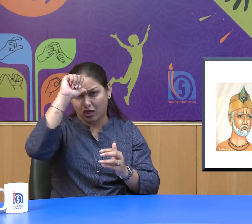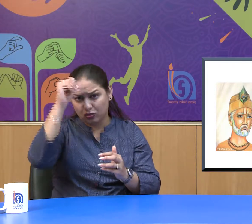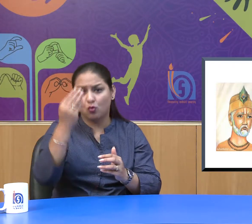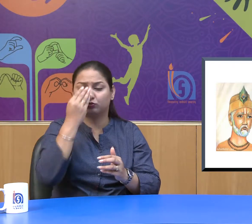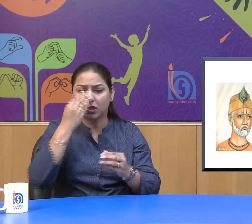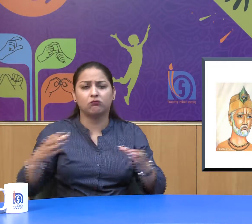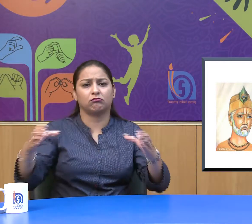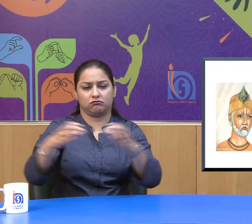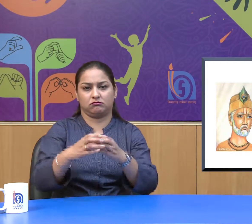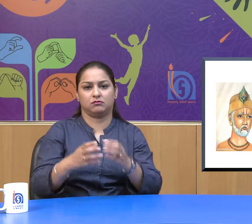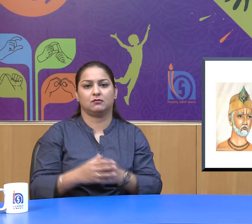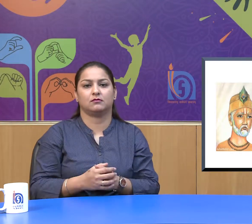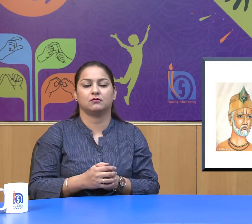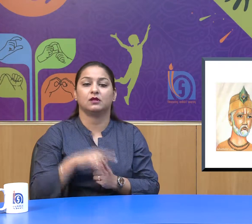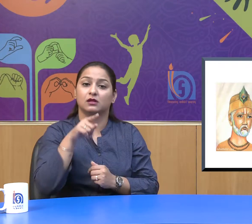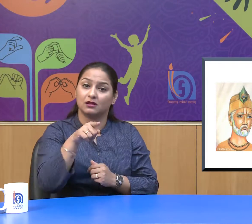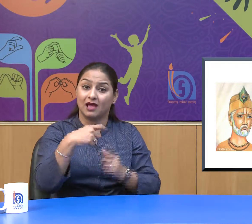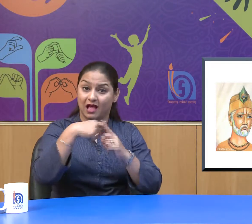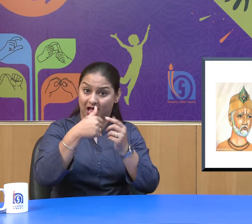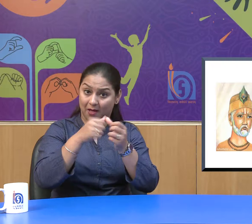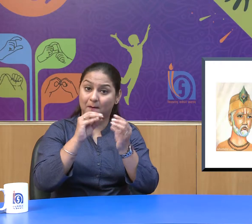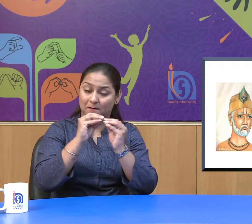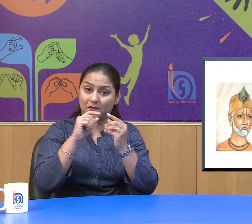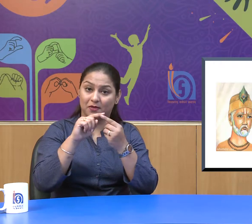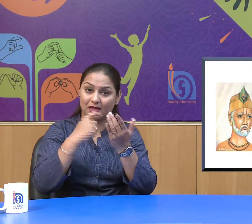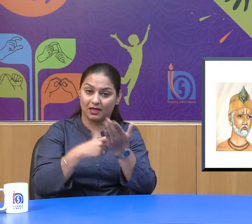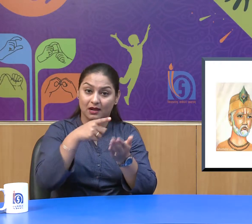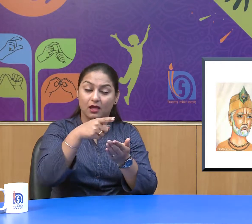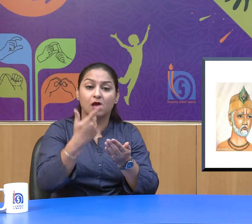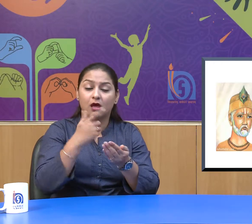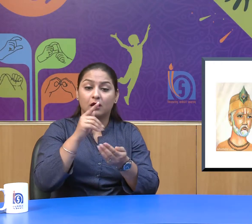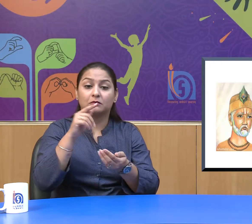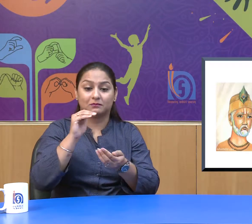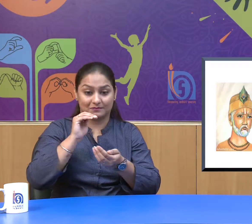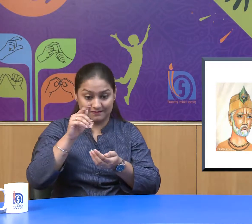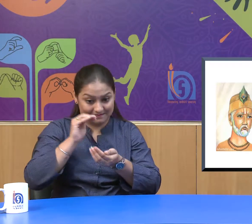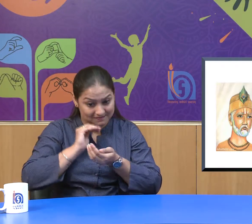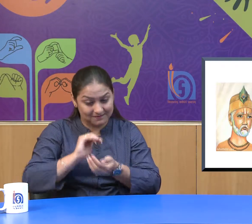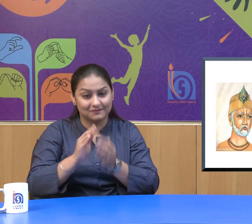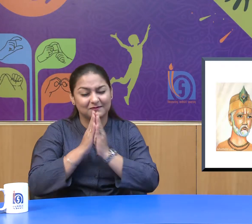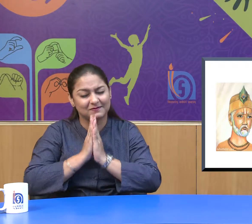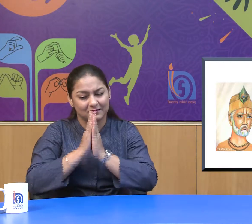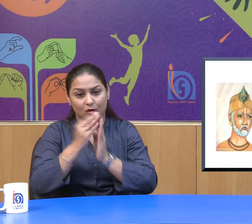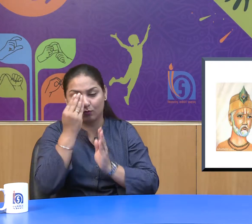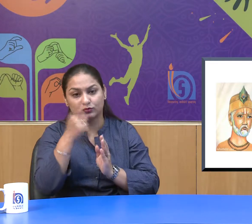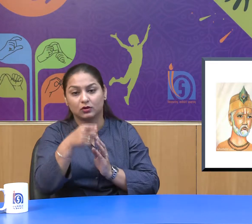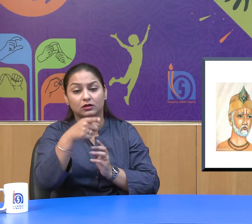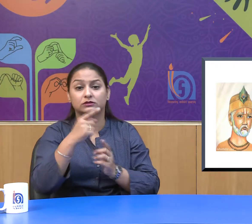unity. Kabir, the son of a Muslim weaver, strongly denounced